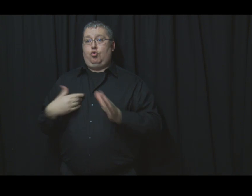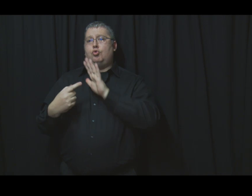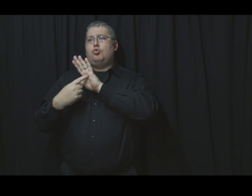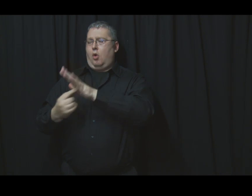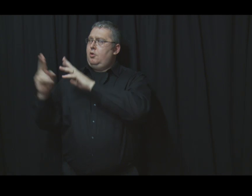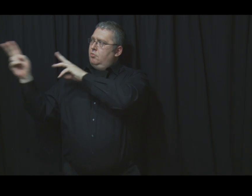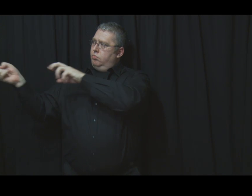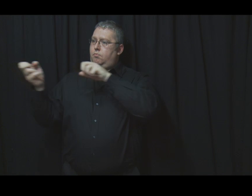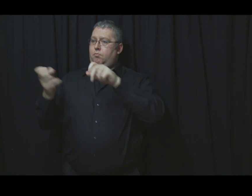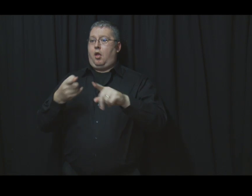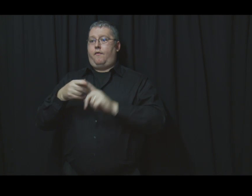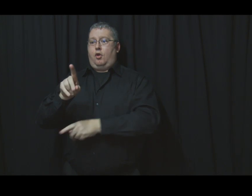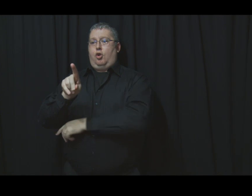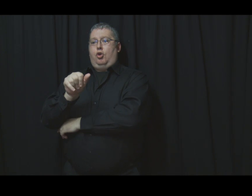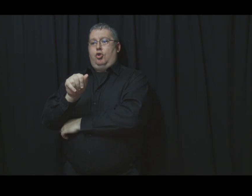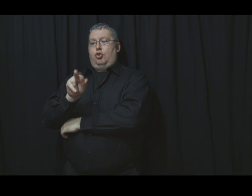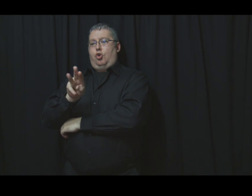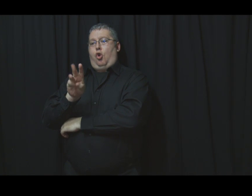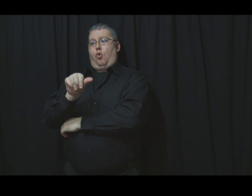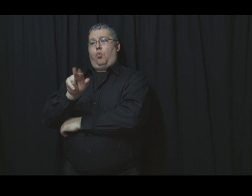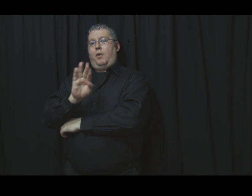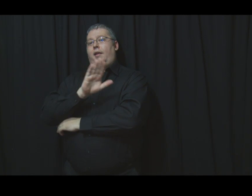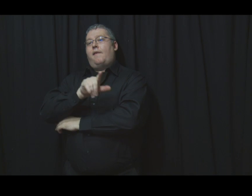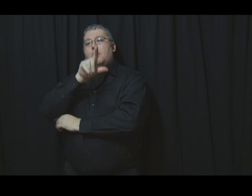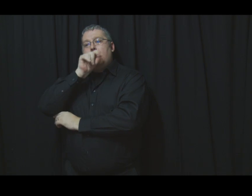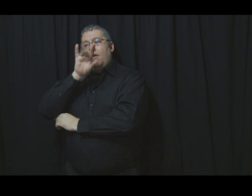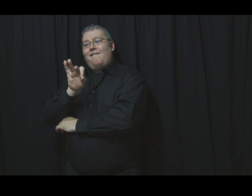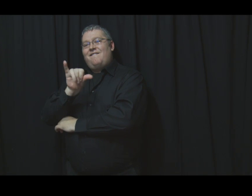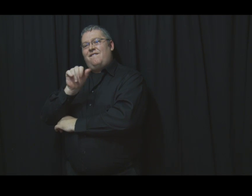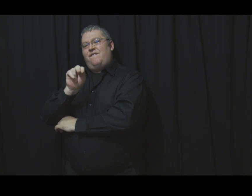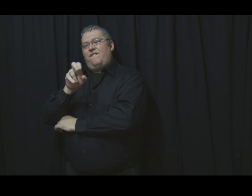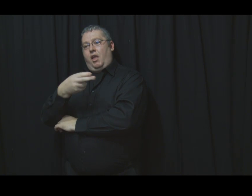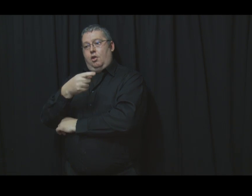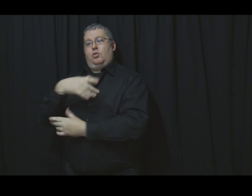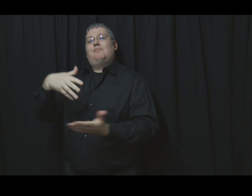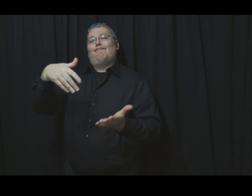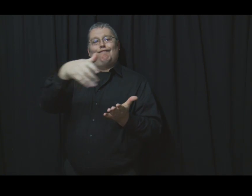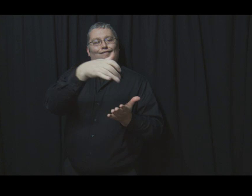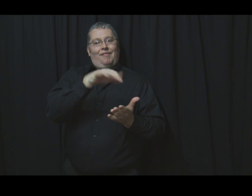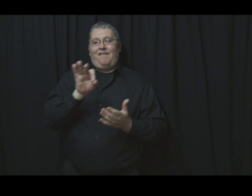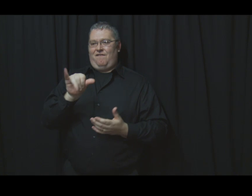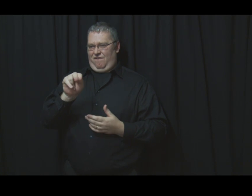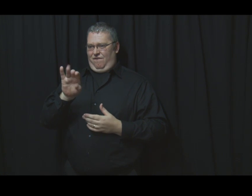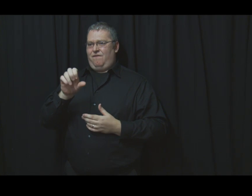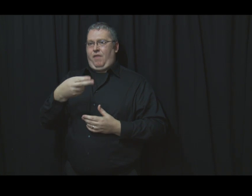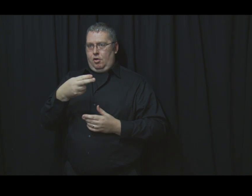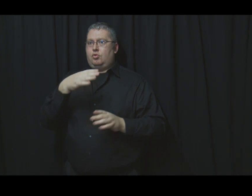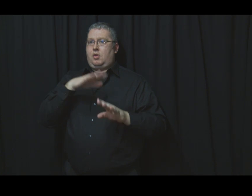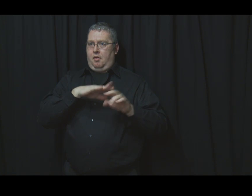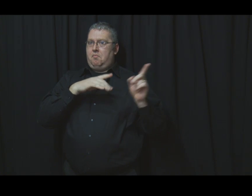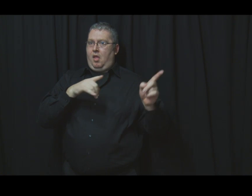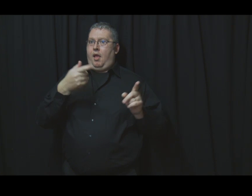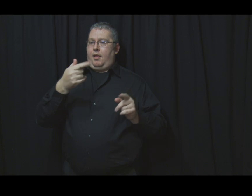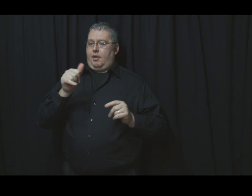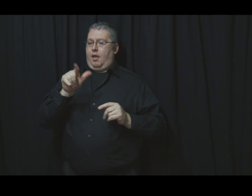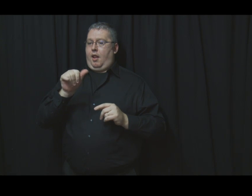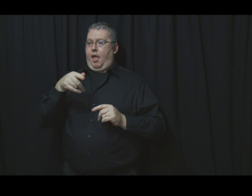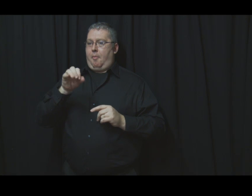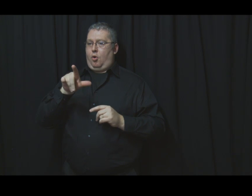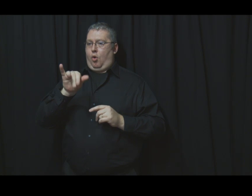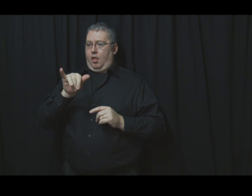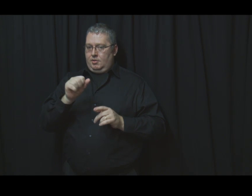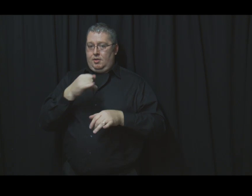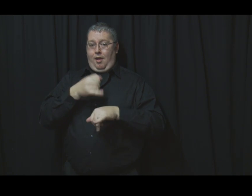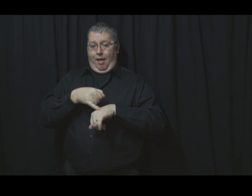of Darwin's finches. They're called Darwin's finches. Darwin collected finches from the Galapagos and took them back to England, and we see the